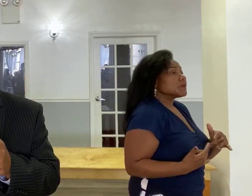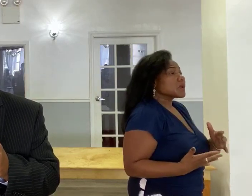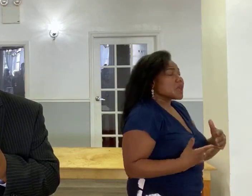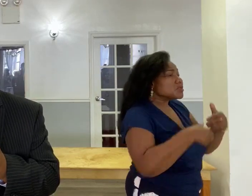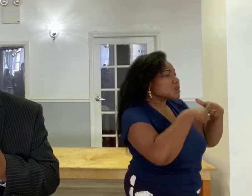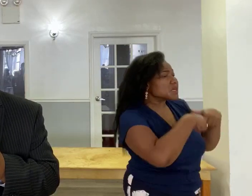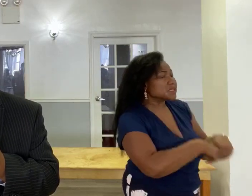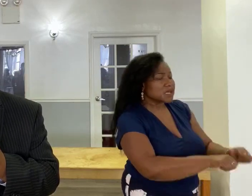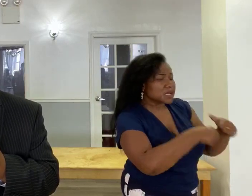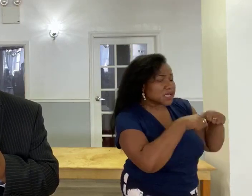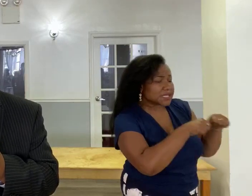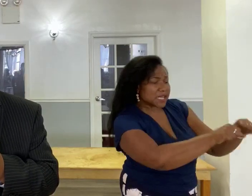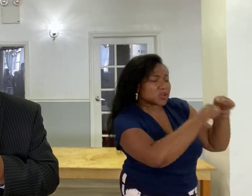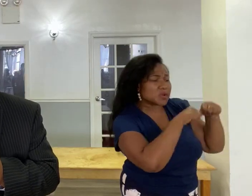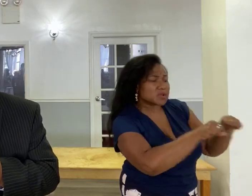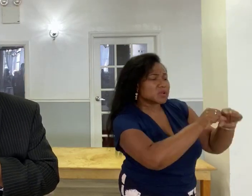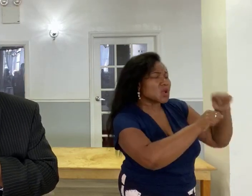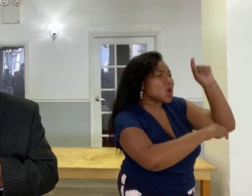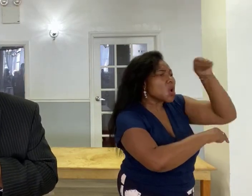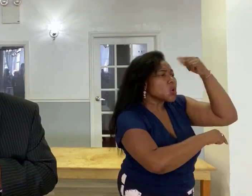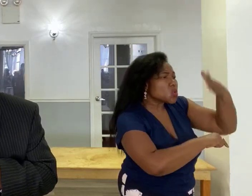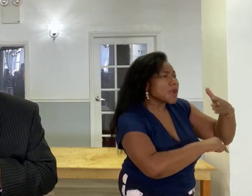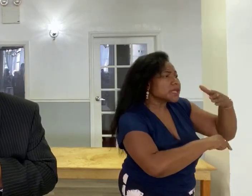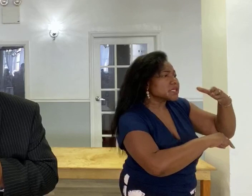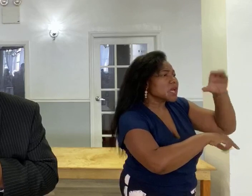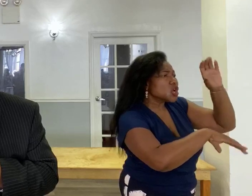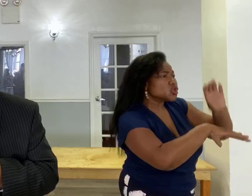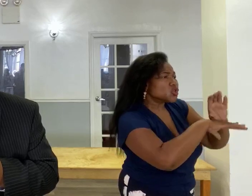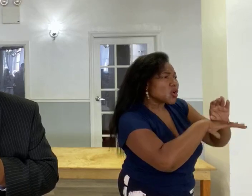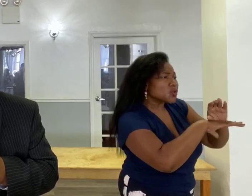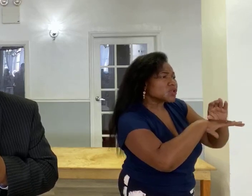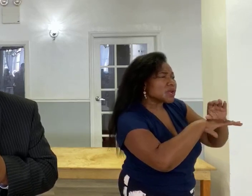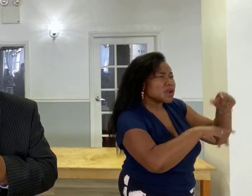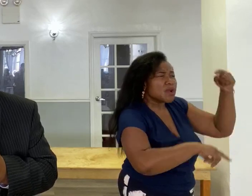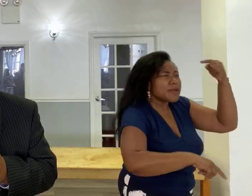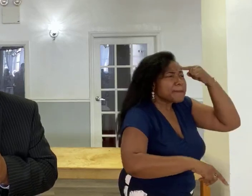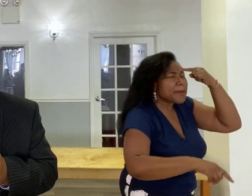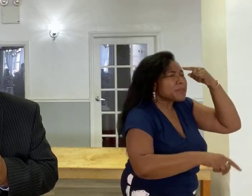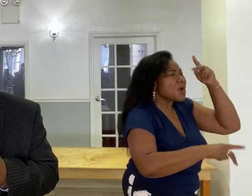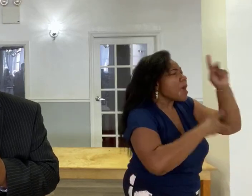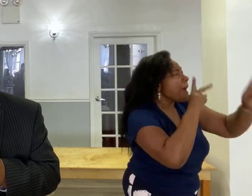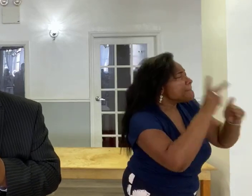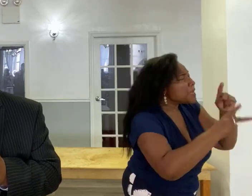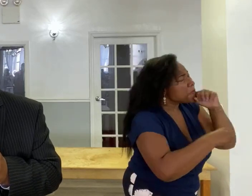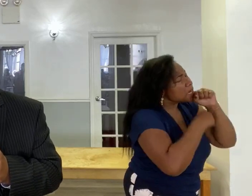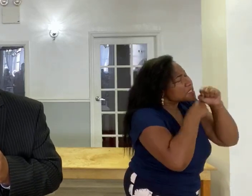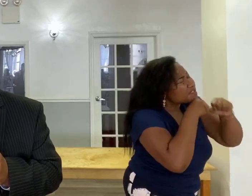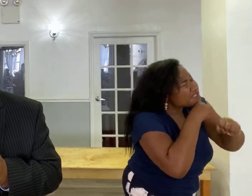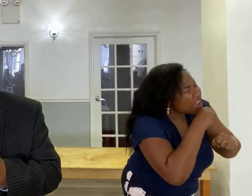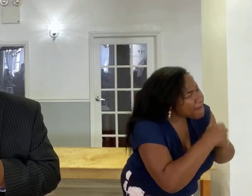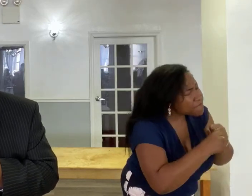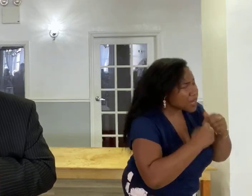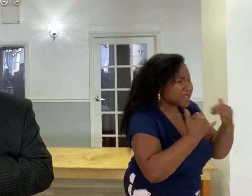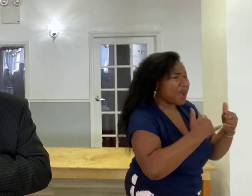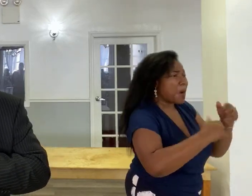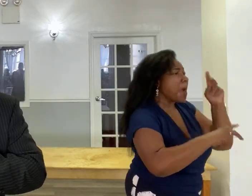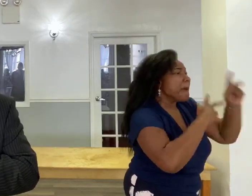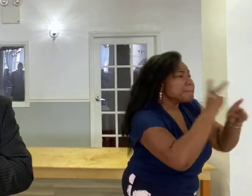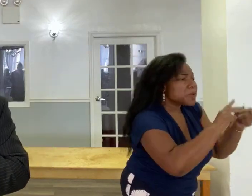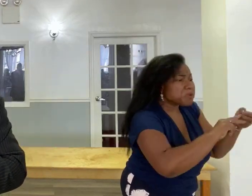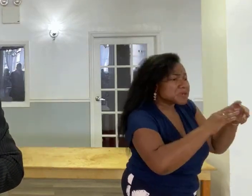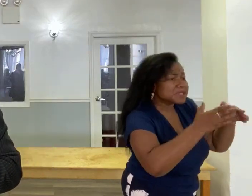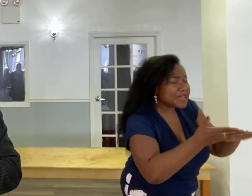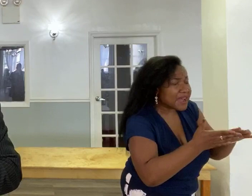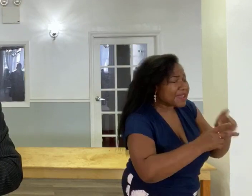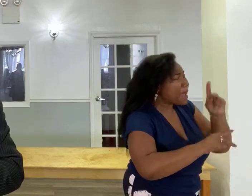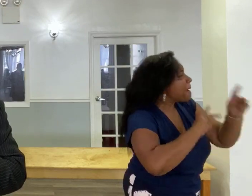time of grace, the church age. So let's be mindful of that. There are people suffering right now. People are dying. We don't